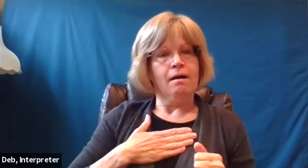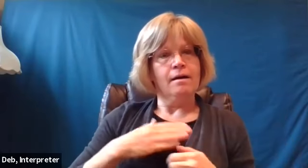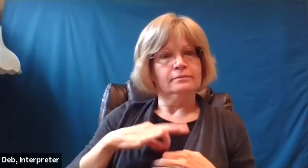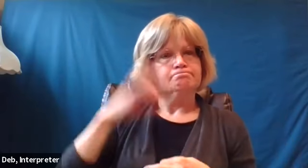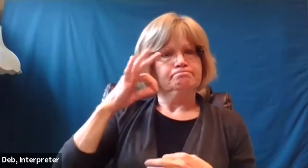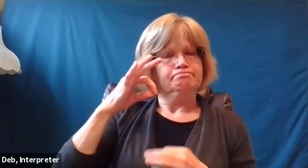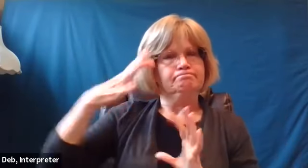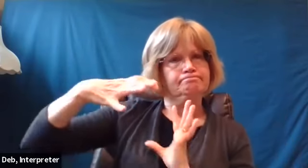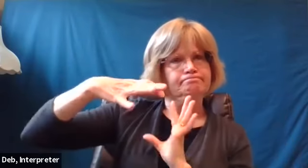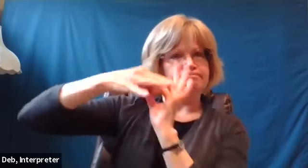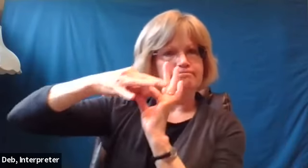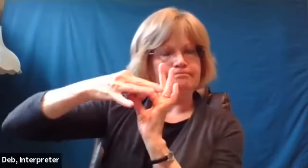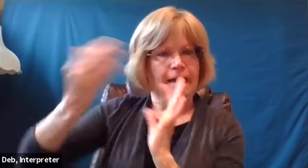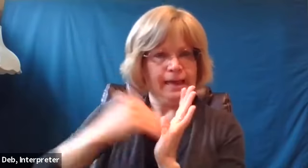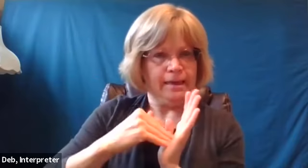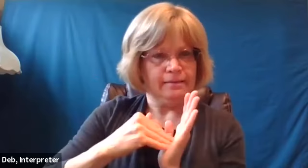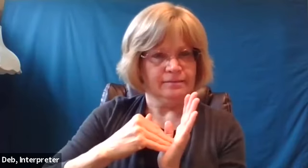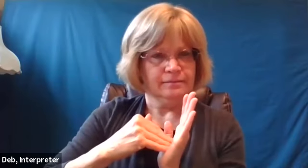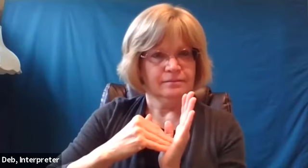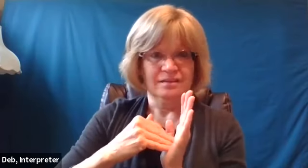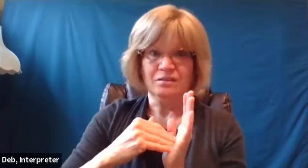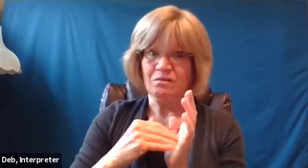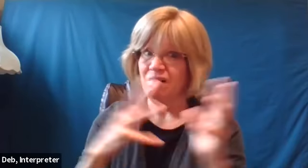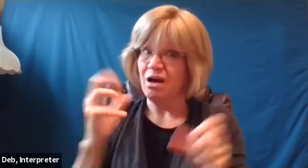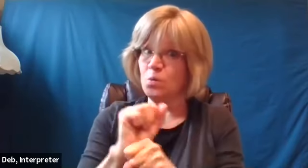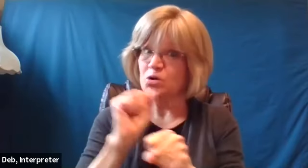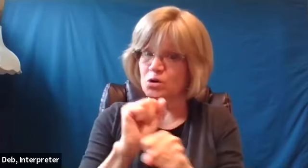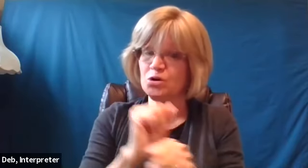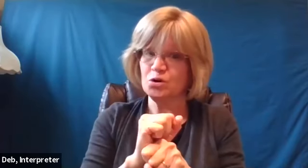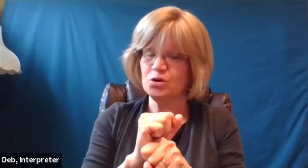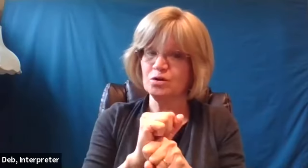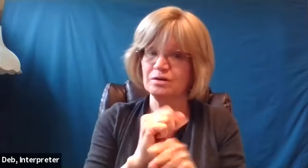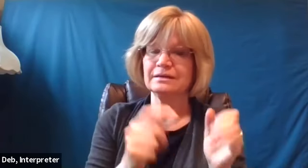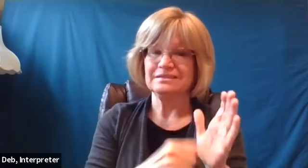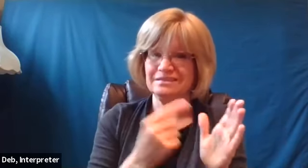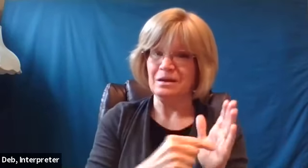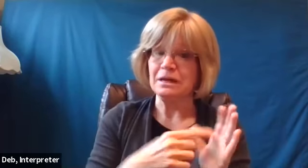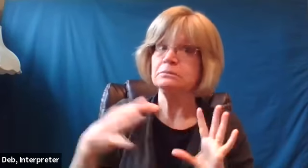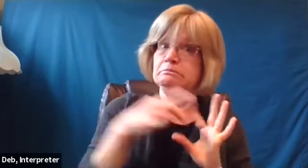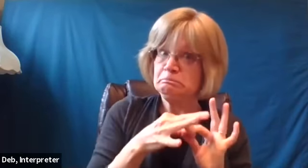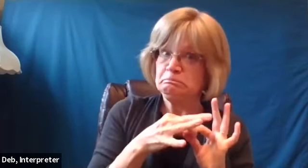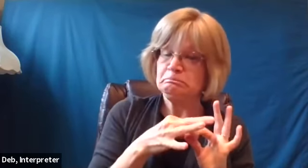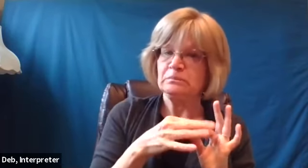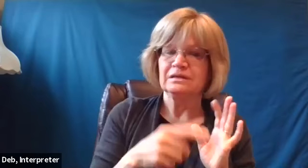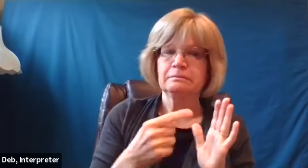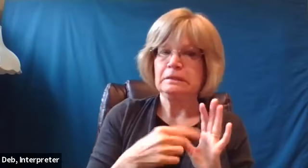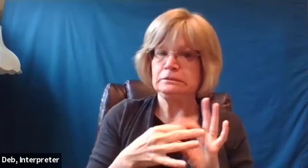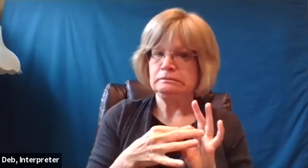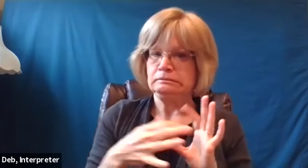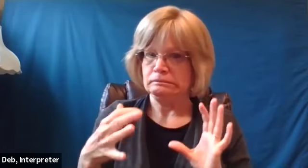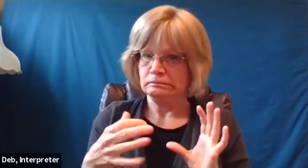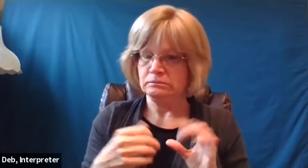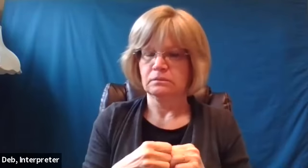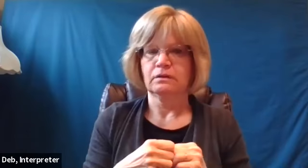I'm not gonna lie, it took a lot of work to hold on to that connection. Some days it was there, and some days it wasn't.